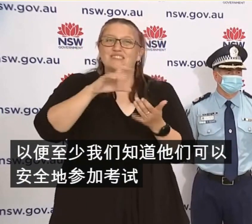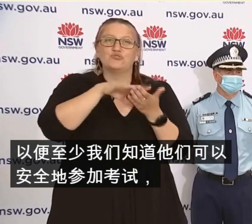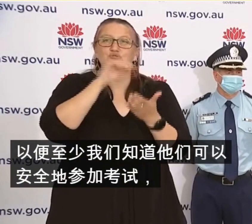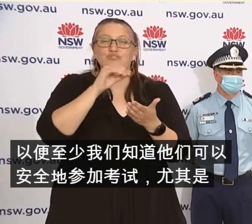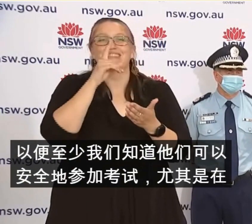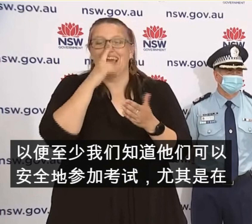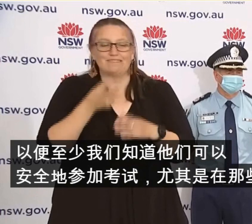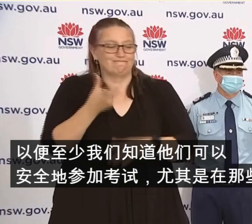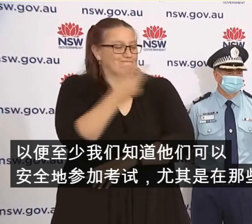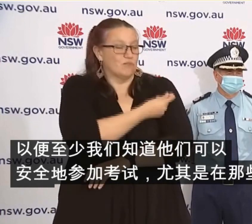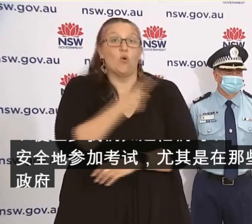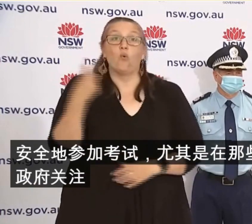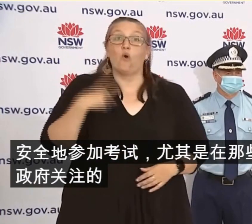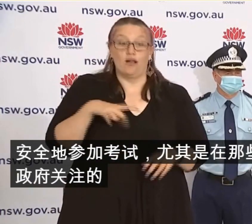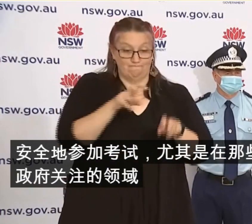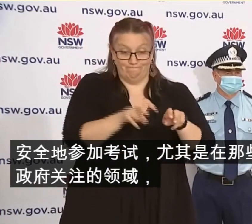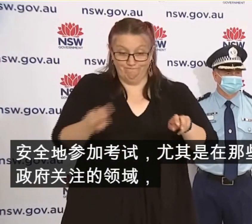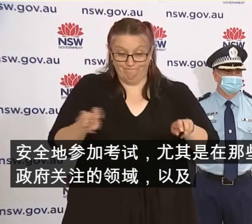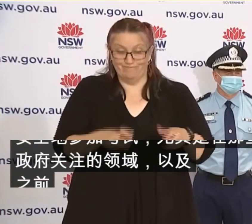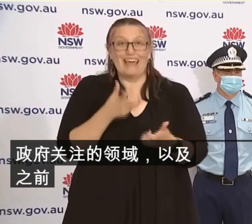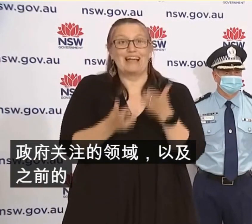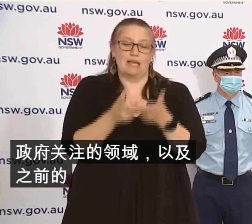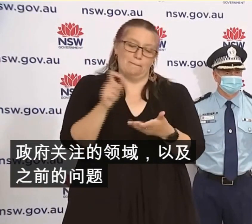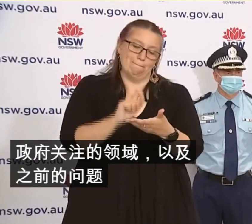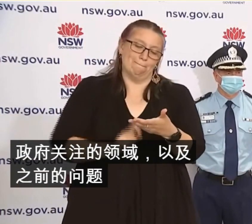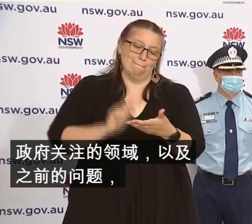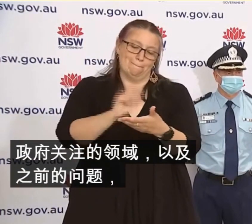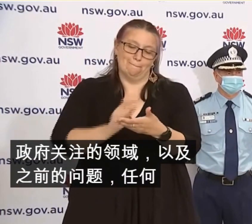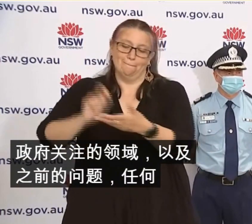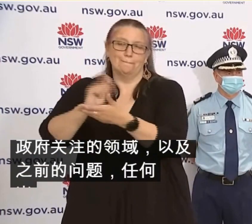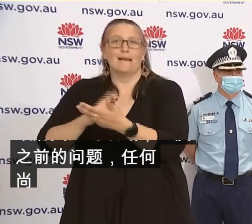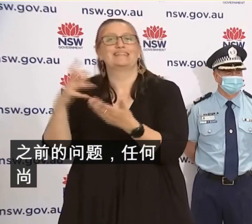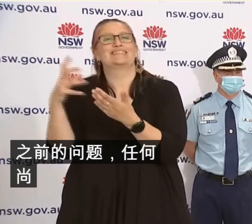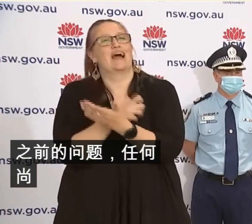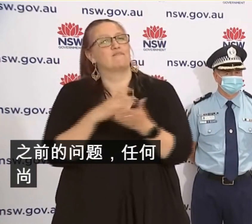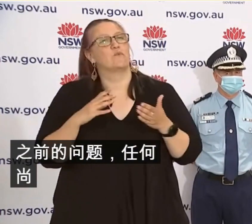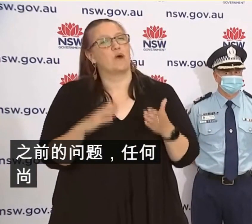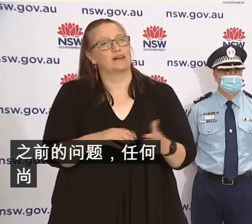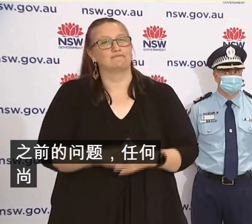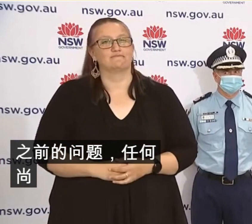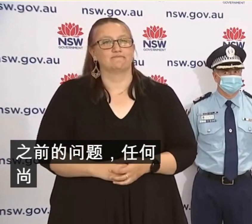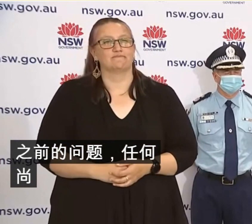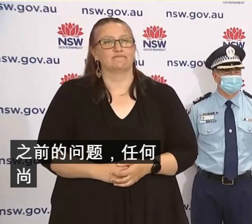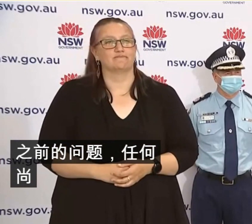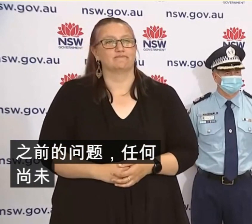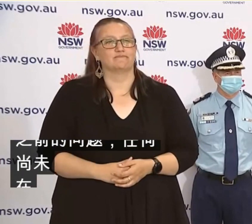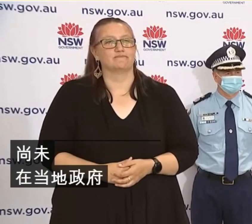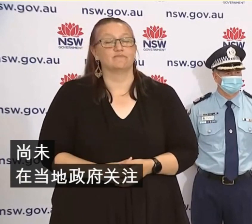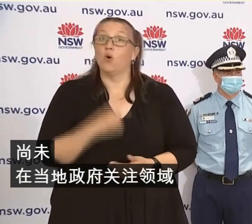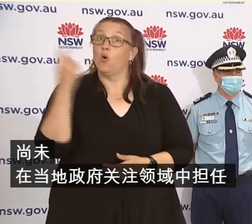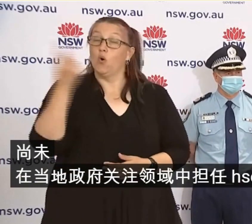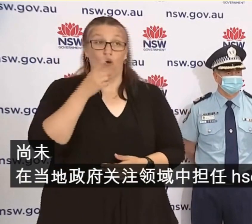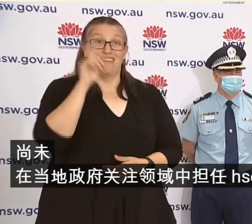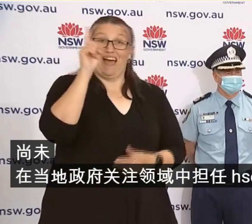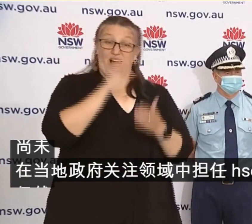exams safely, especially in those local government areas of concern. And to the previous question beforehand, any student who hasn't yet received the jab, who's an